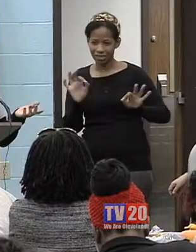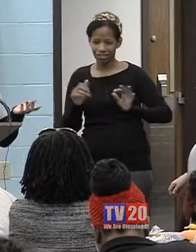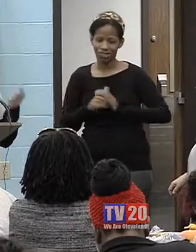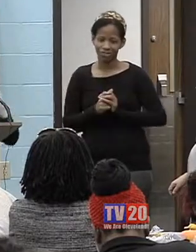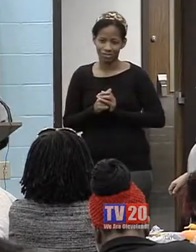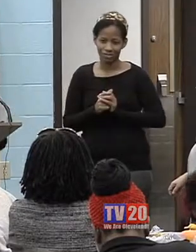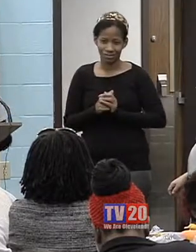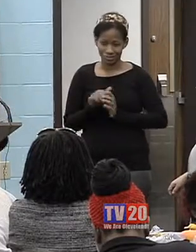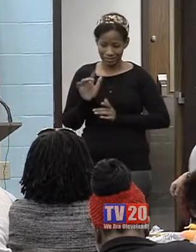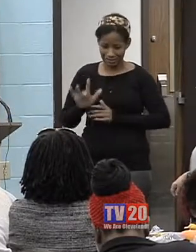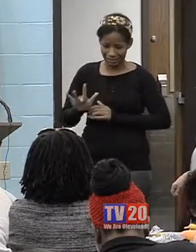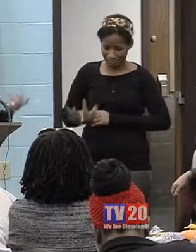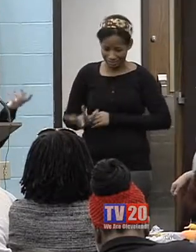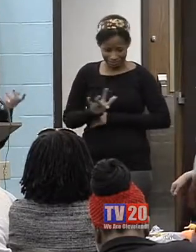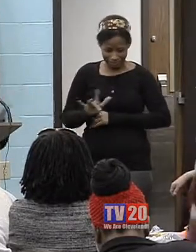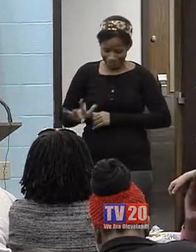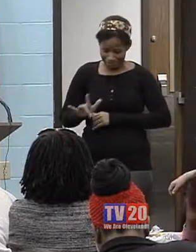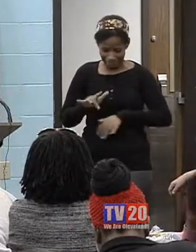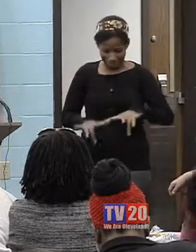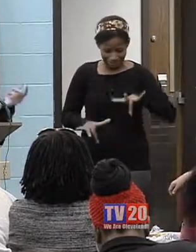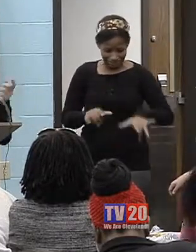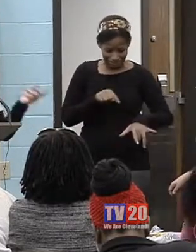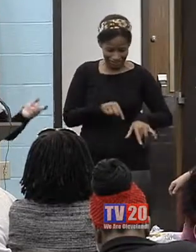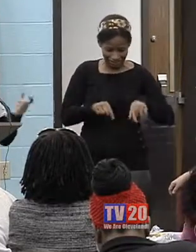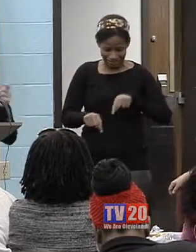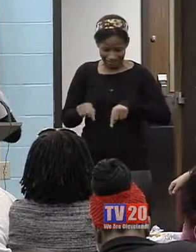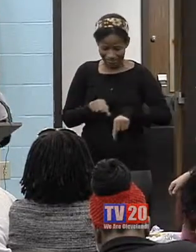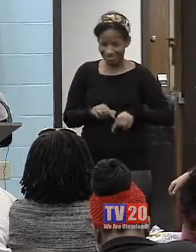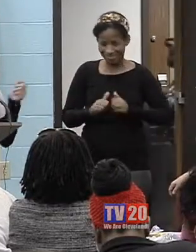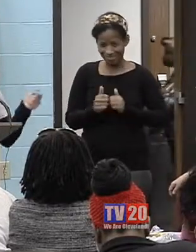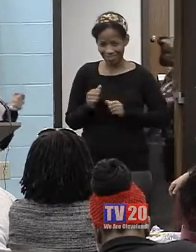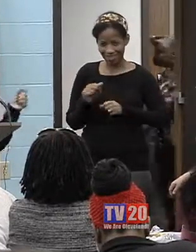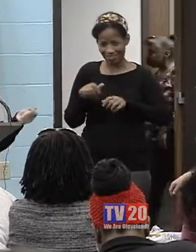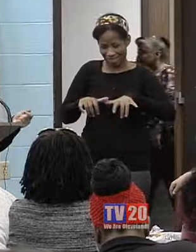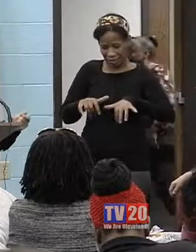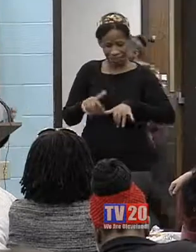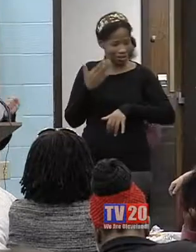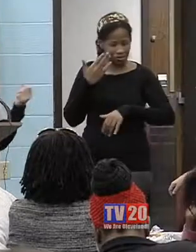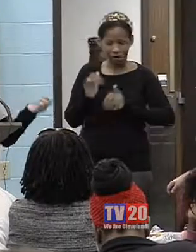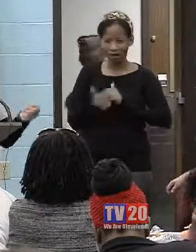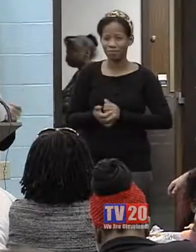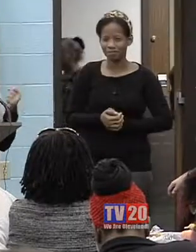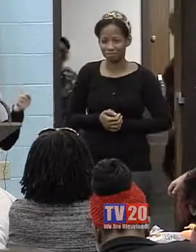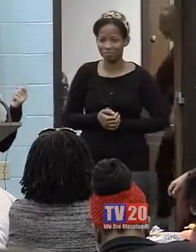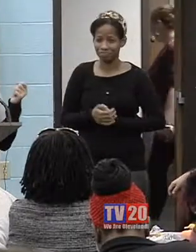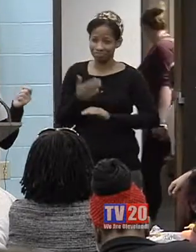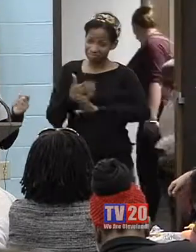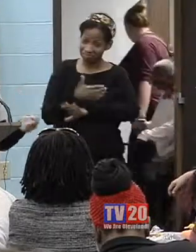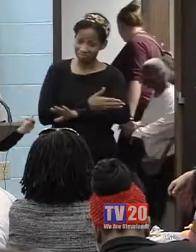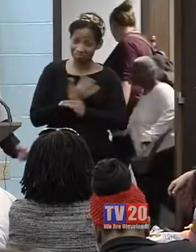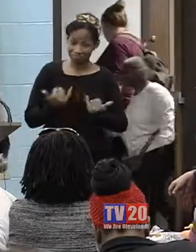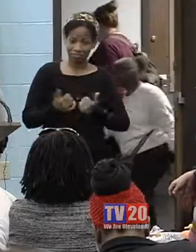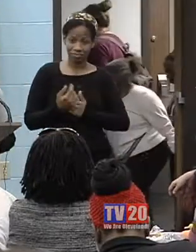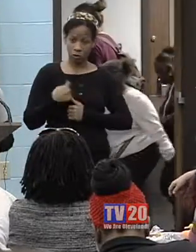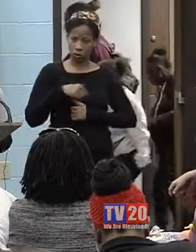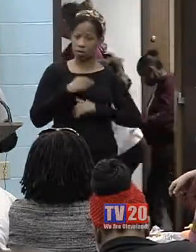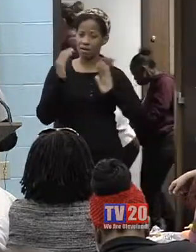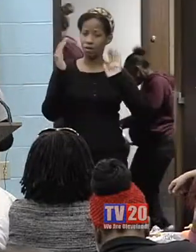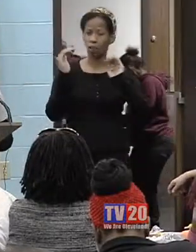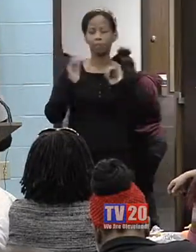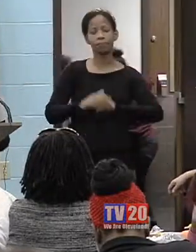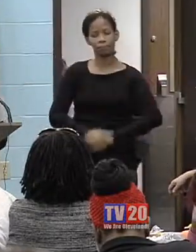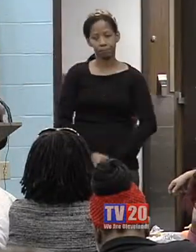even turn one on. So, and now here I am, talking to all of you, letting you know that we have hope for